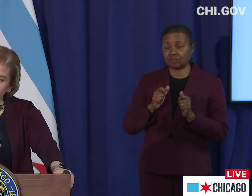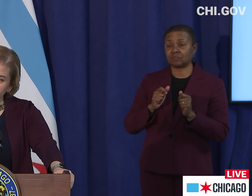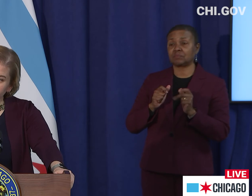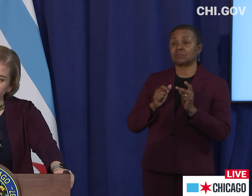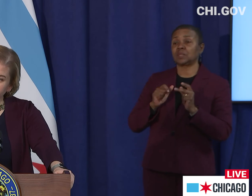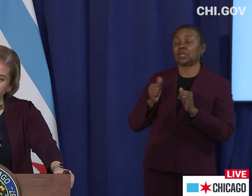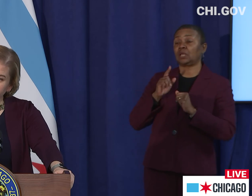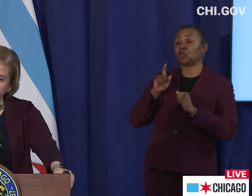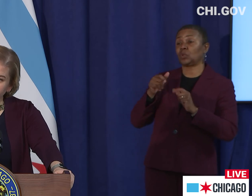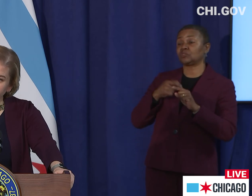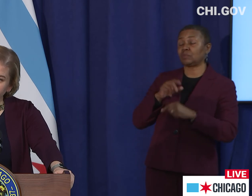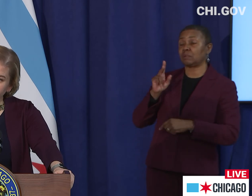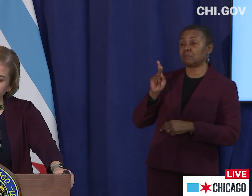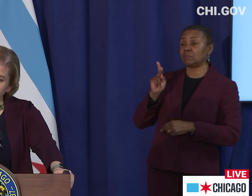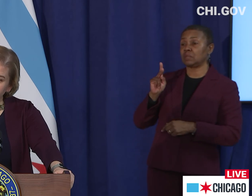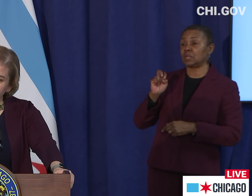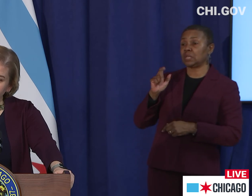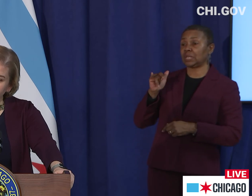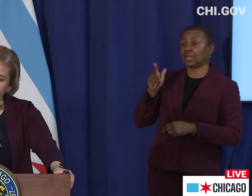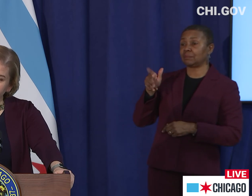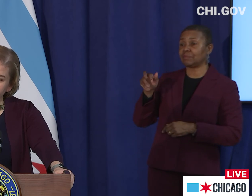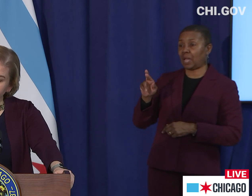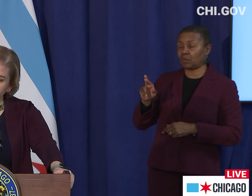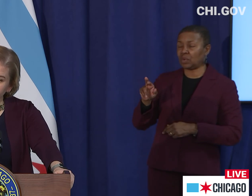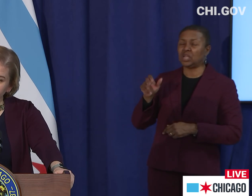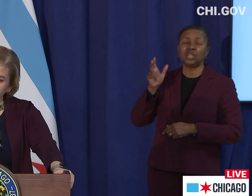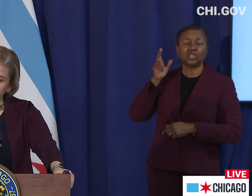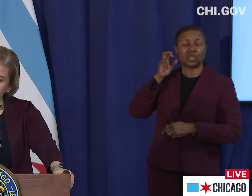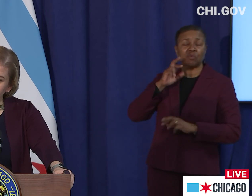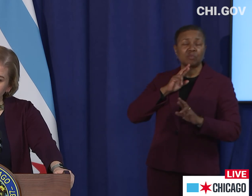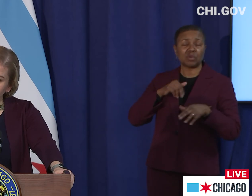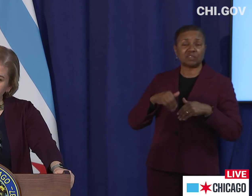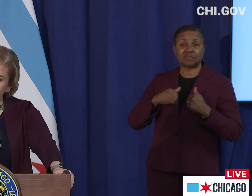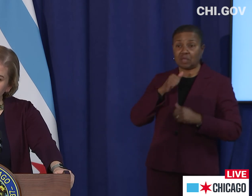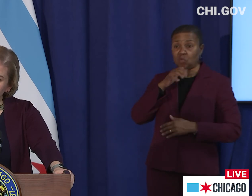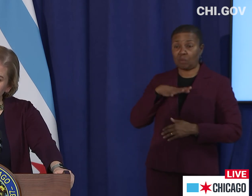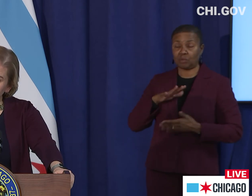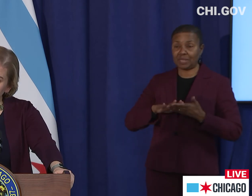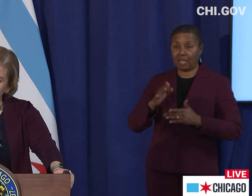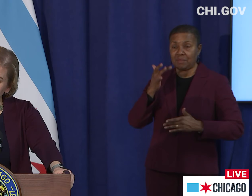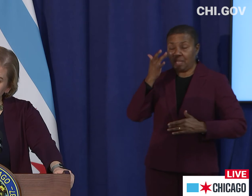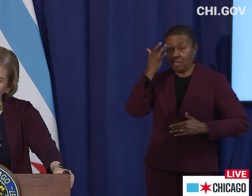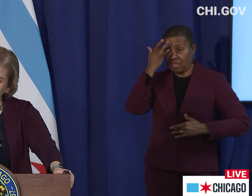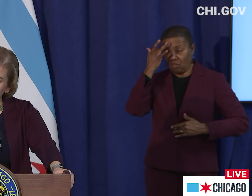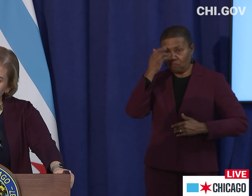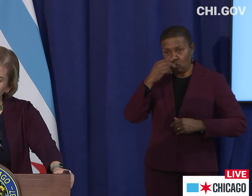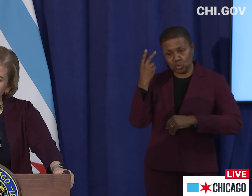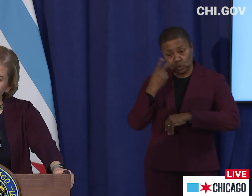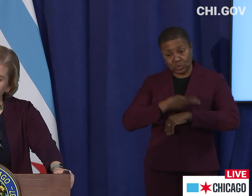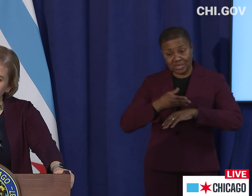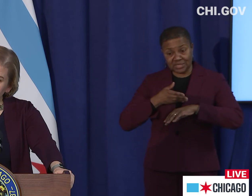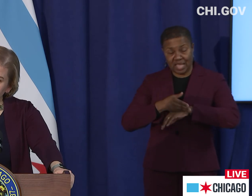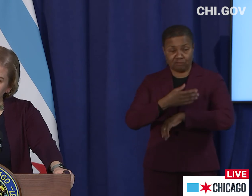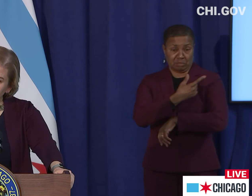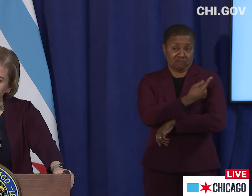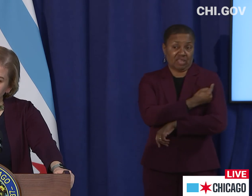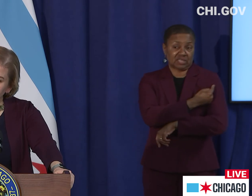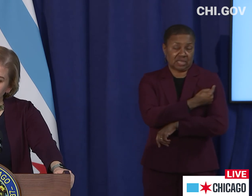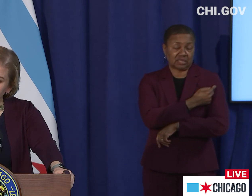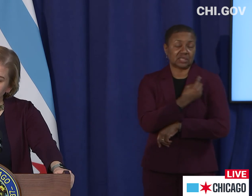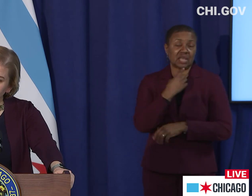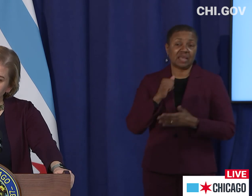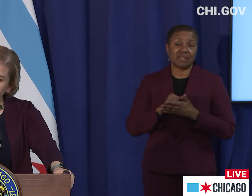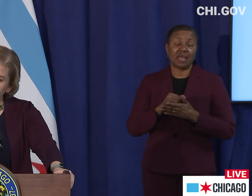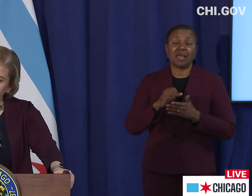has another question. She heard reports of a young woman who became ill for about 2 days after being vaccinated. She